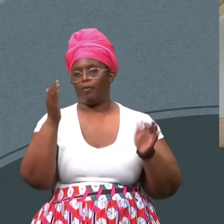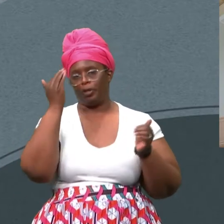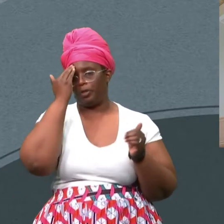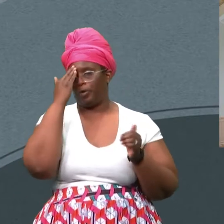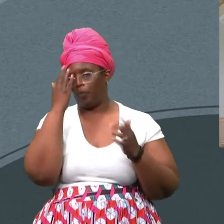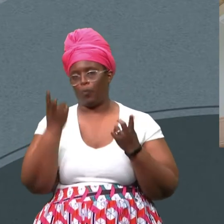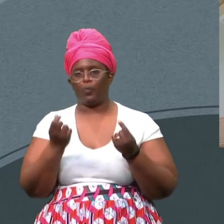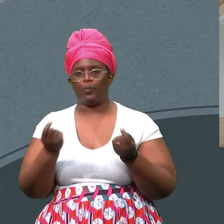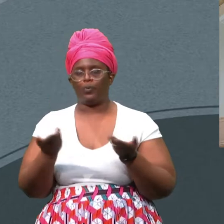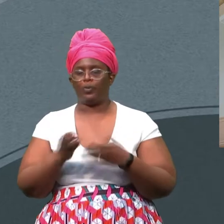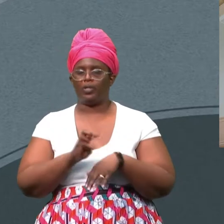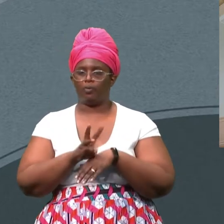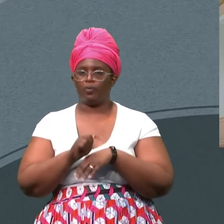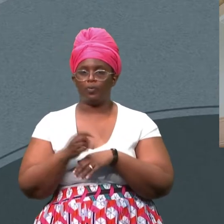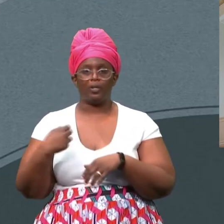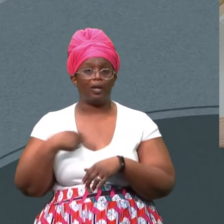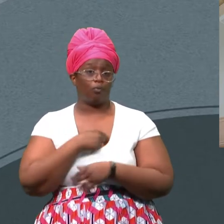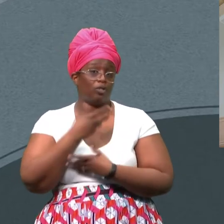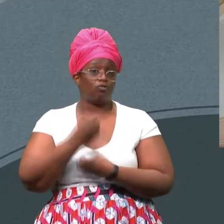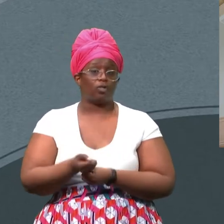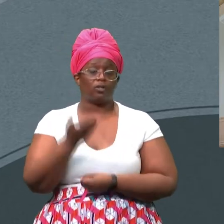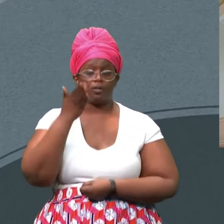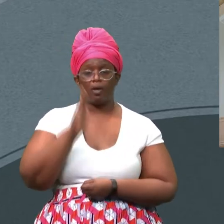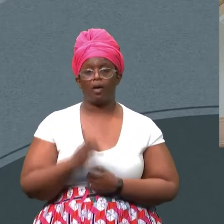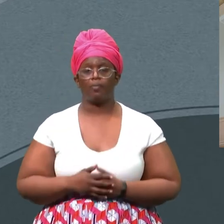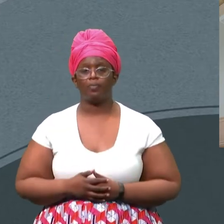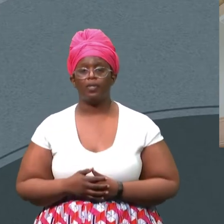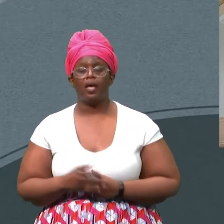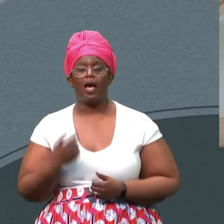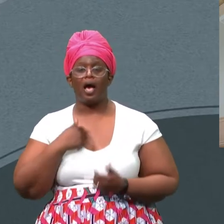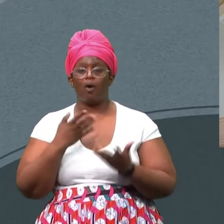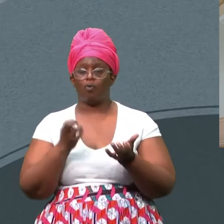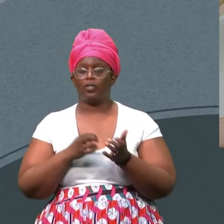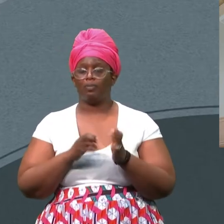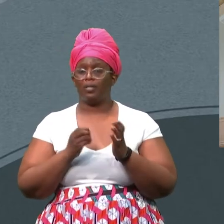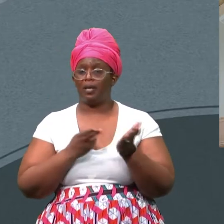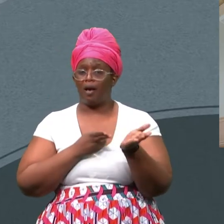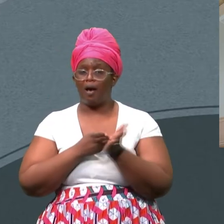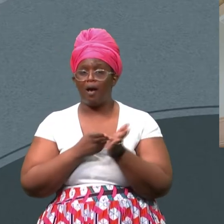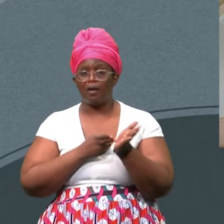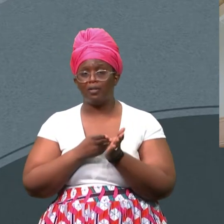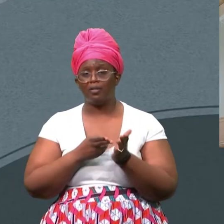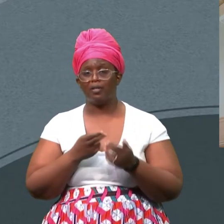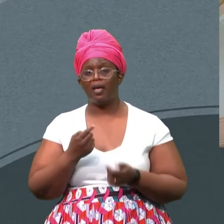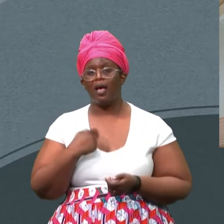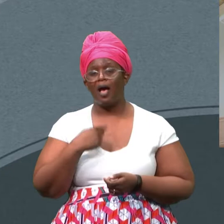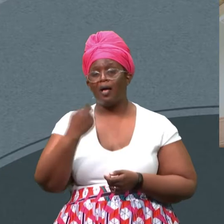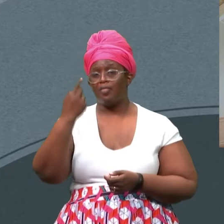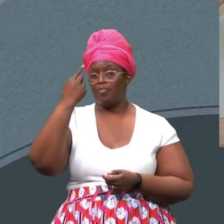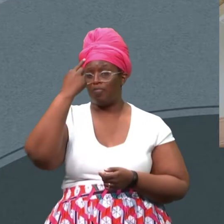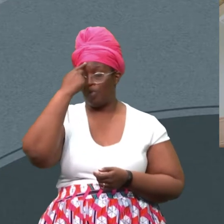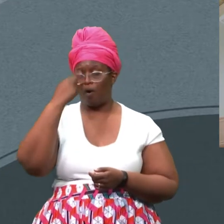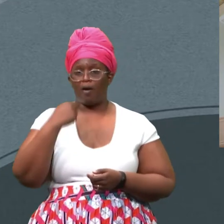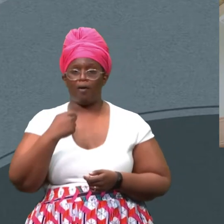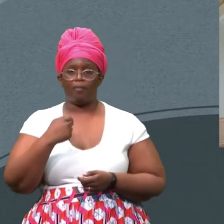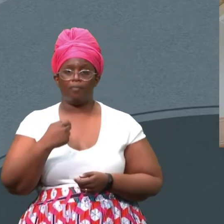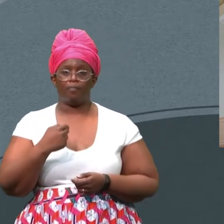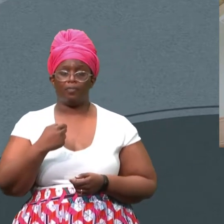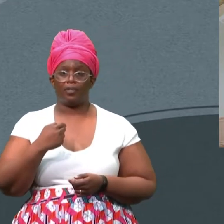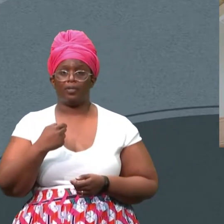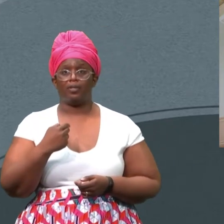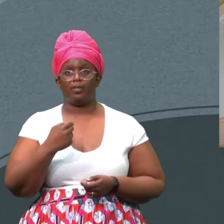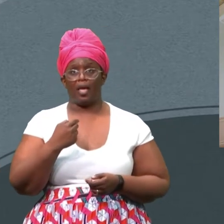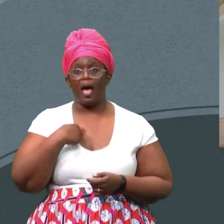are trusting God. I want to be very, very honest with you. I communicated this. I want to be very clear with